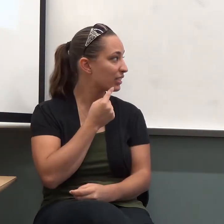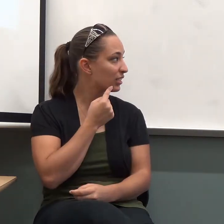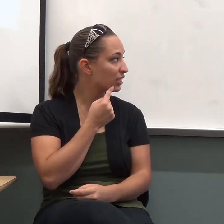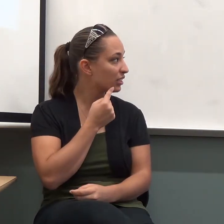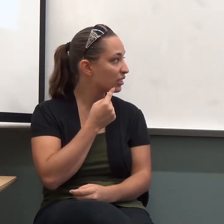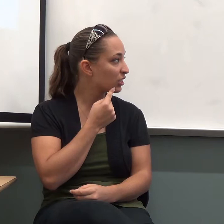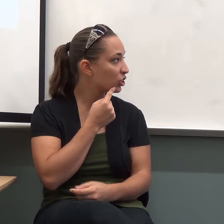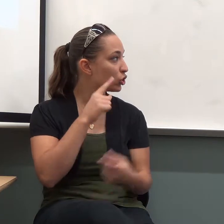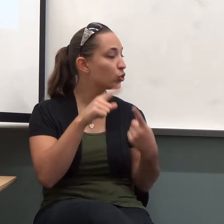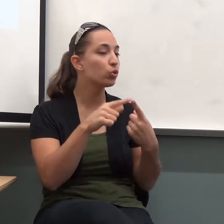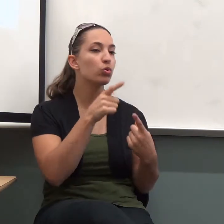to who?